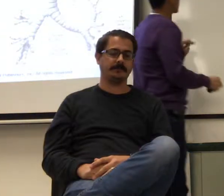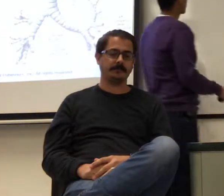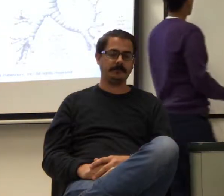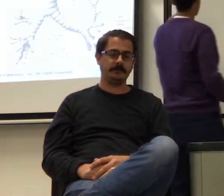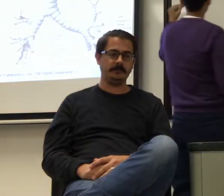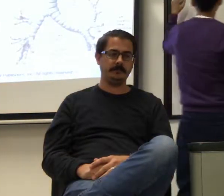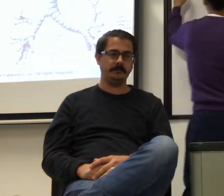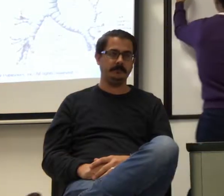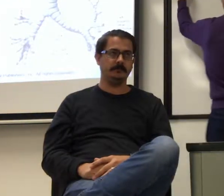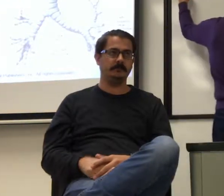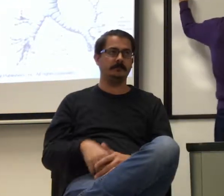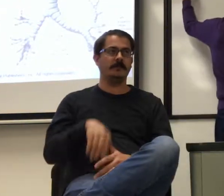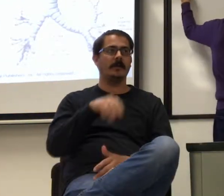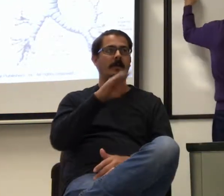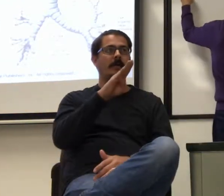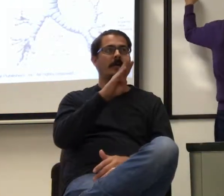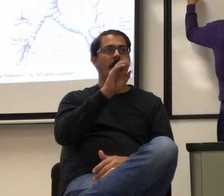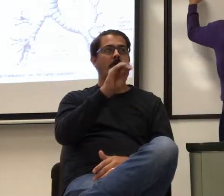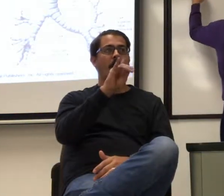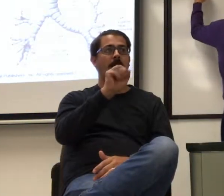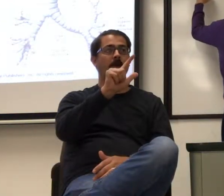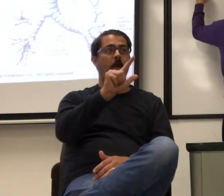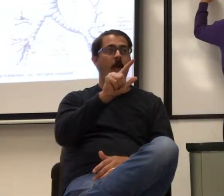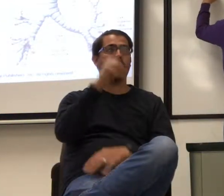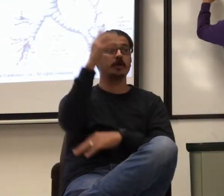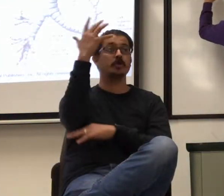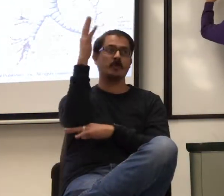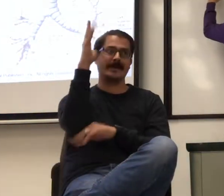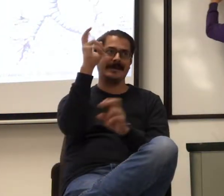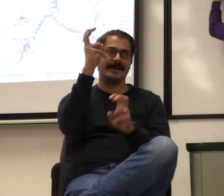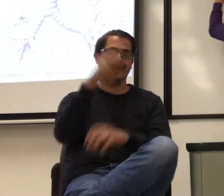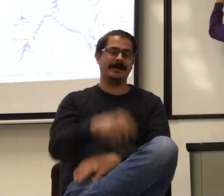So the bronchial tree